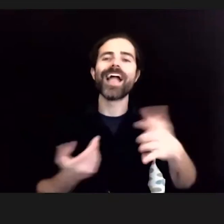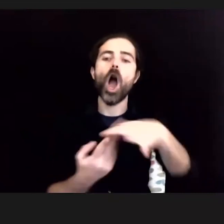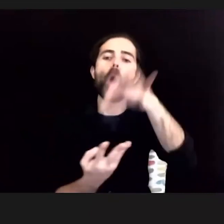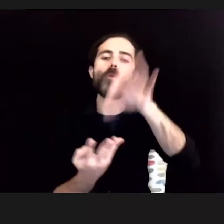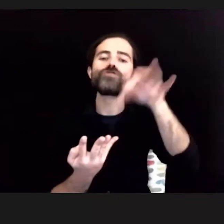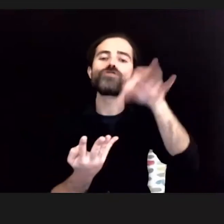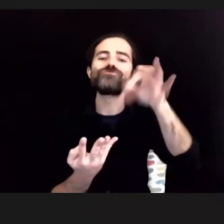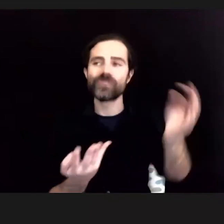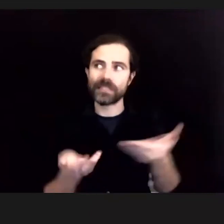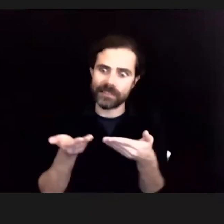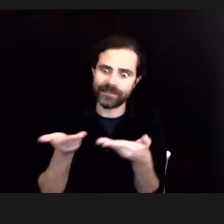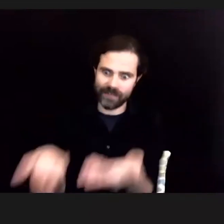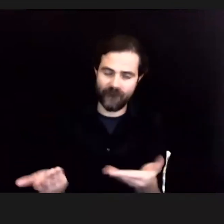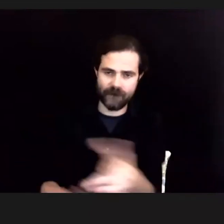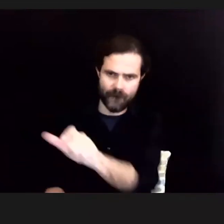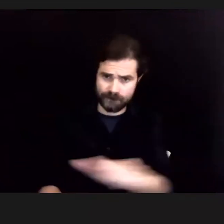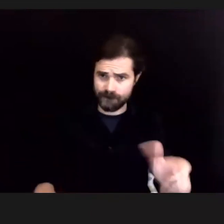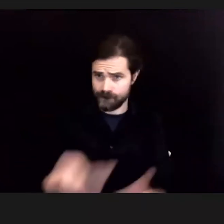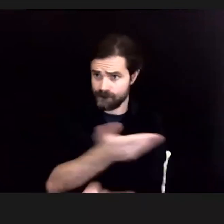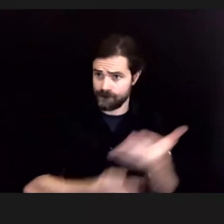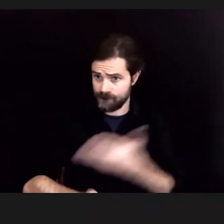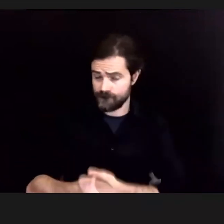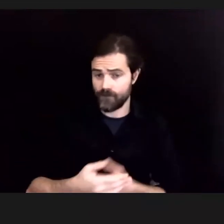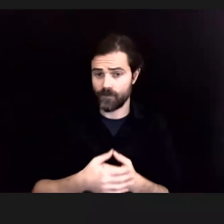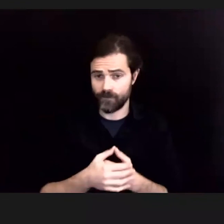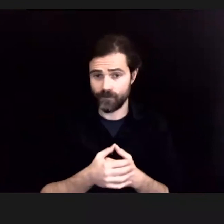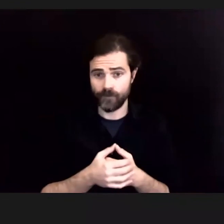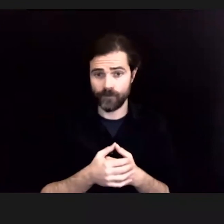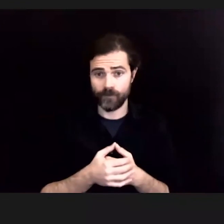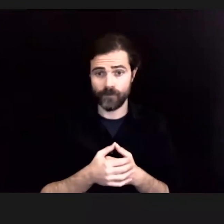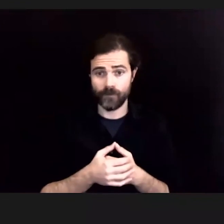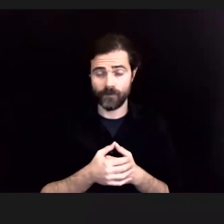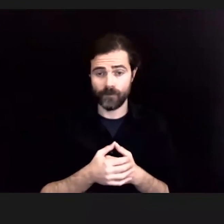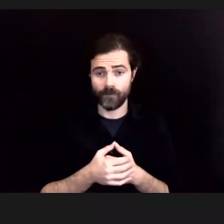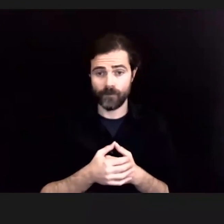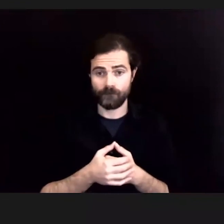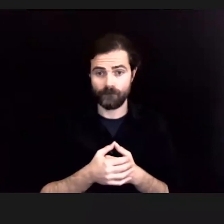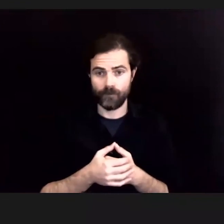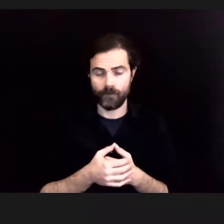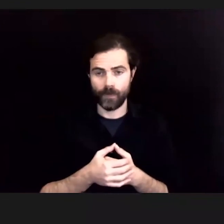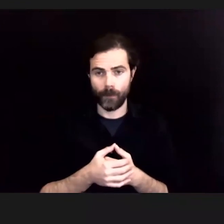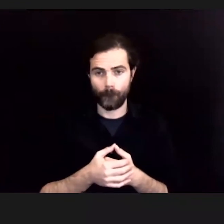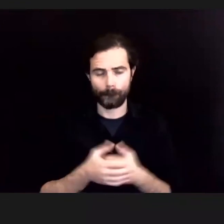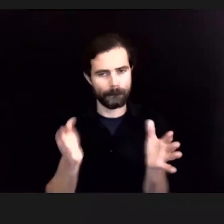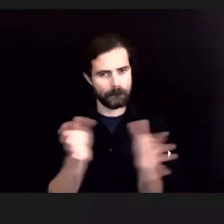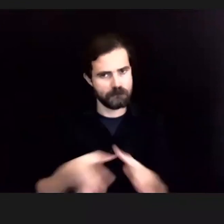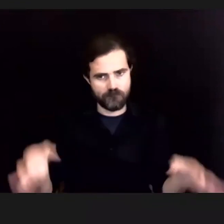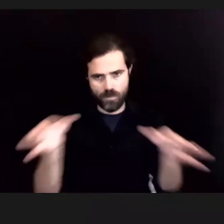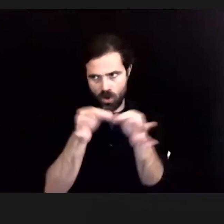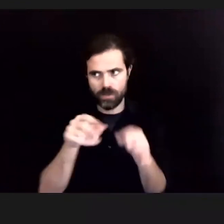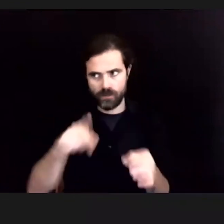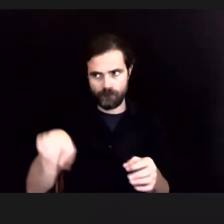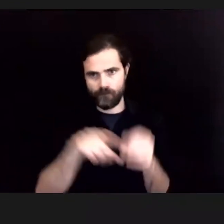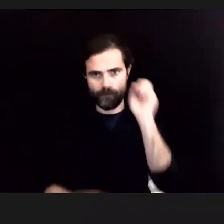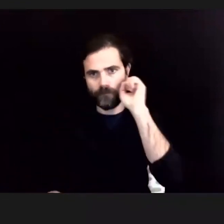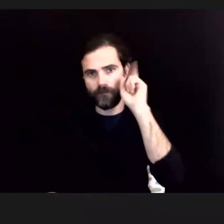disability. It's important to understand that technological development can be an opportunity or a threat. It can